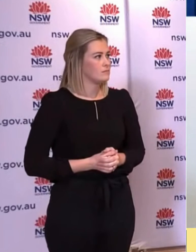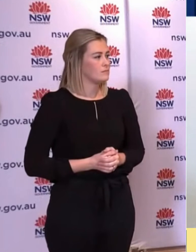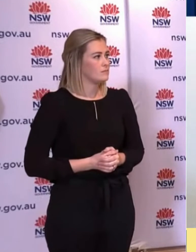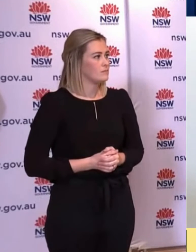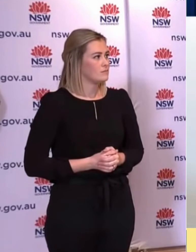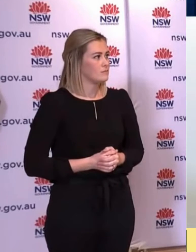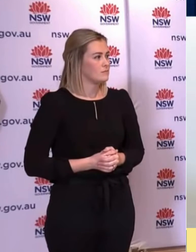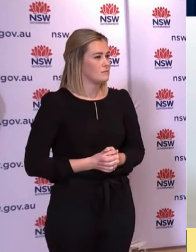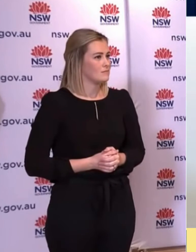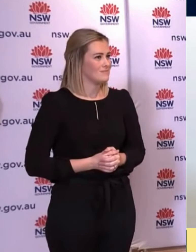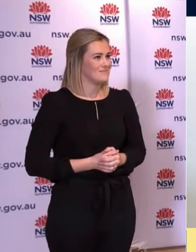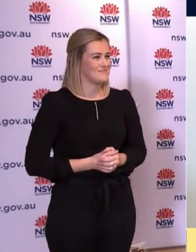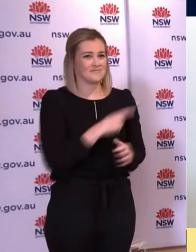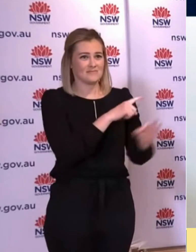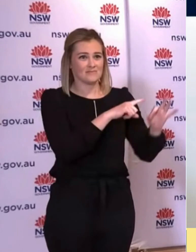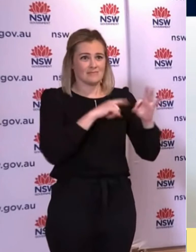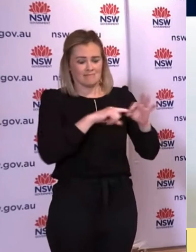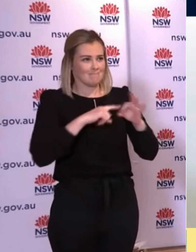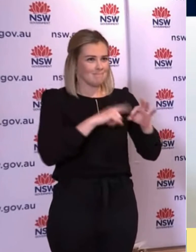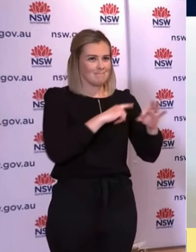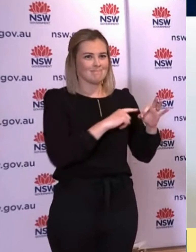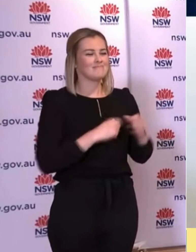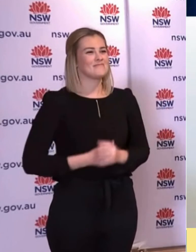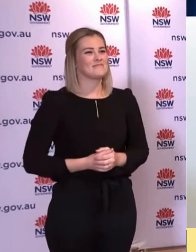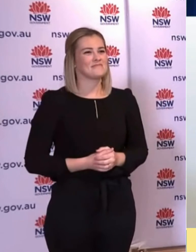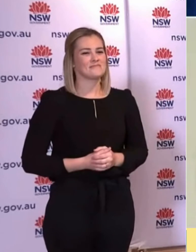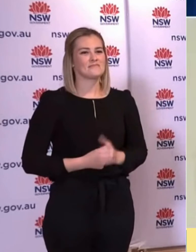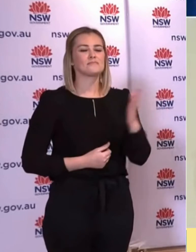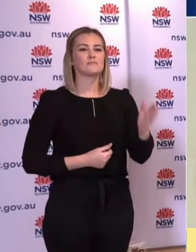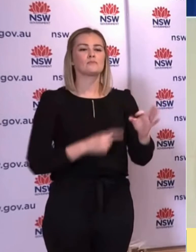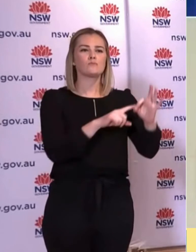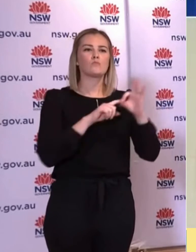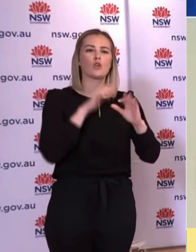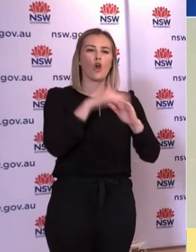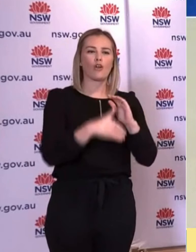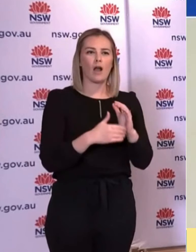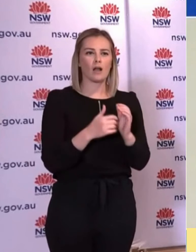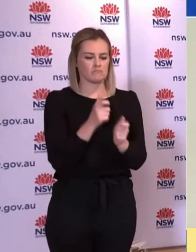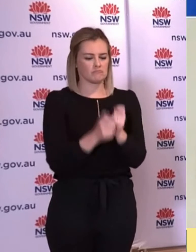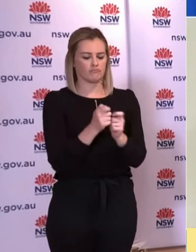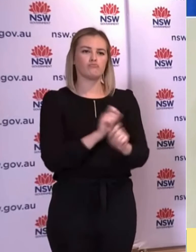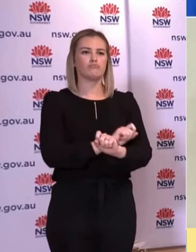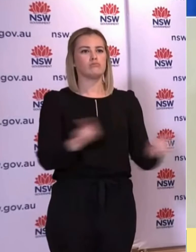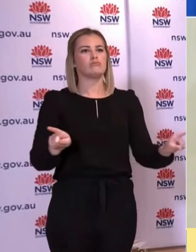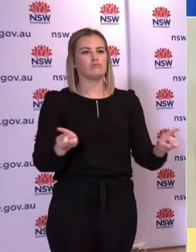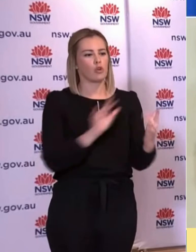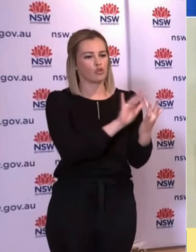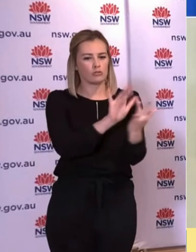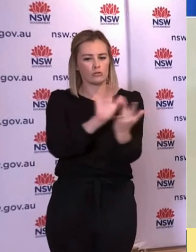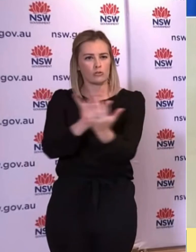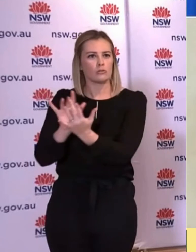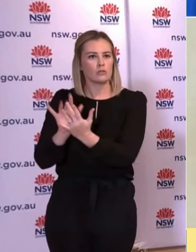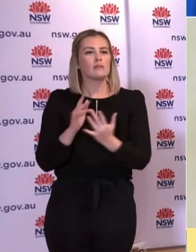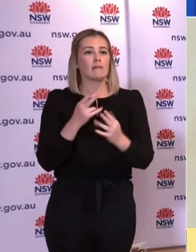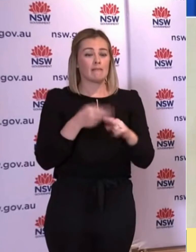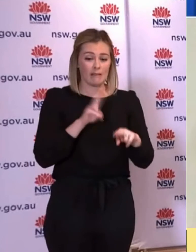Thank you. The text messages, sorry, Dr. Gale, the text messages that New South Wales Health is sending, right, to positive cases.